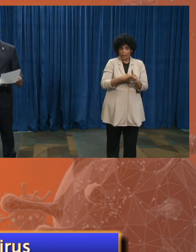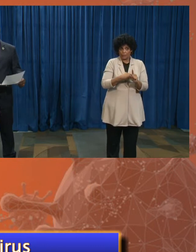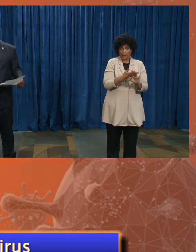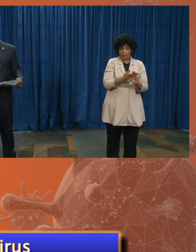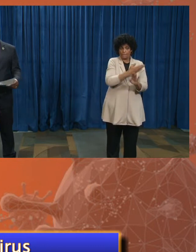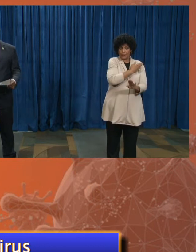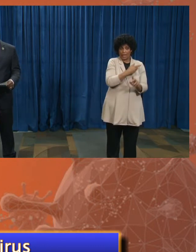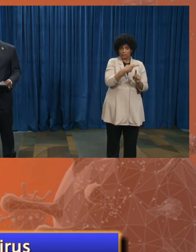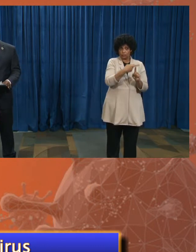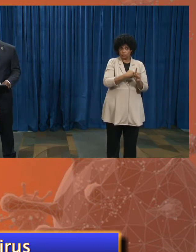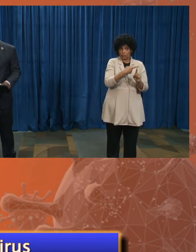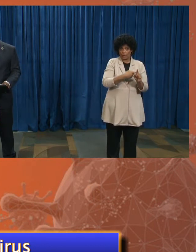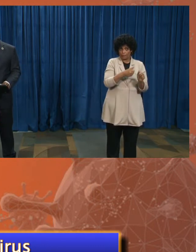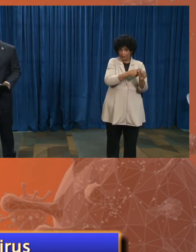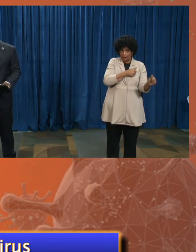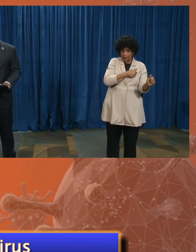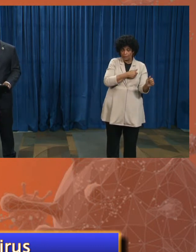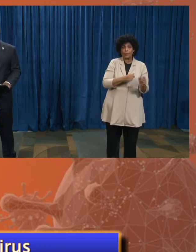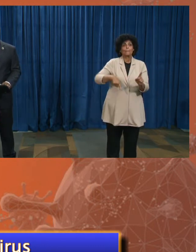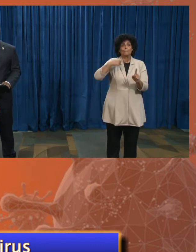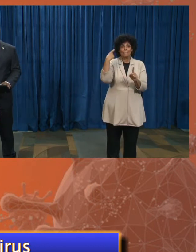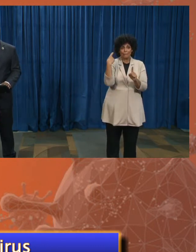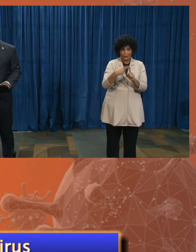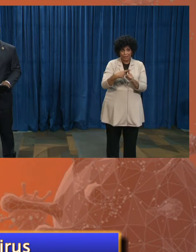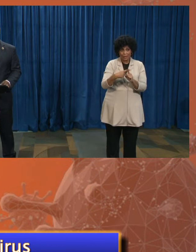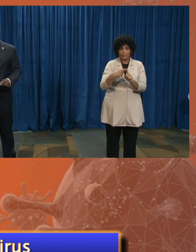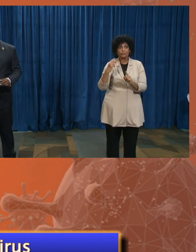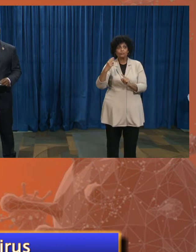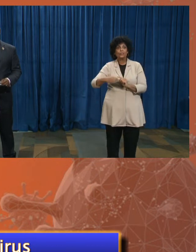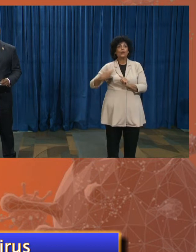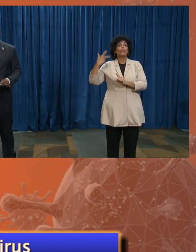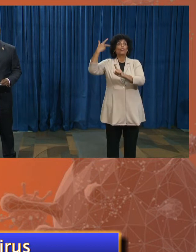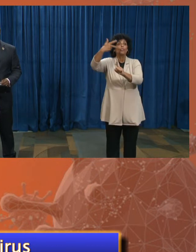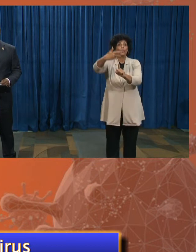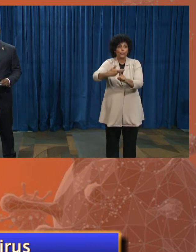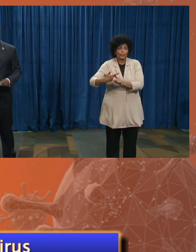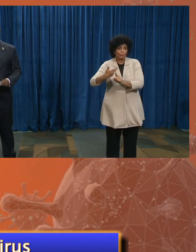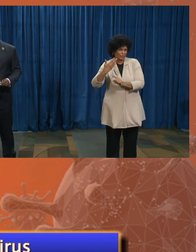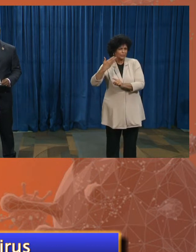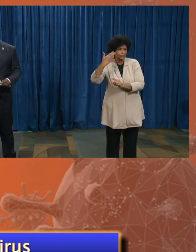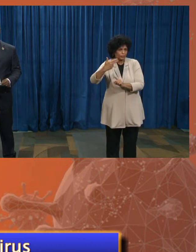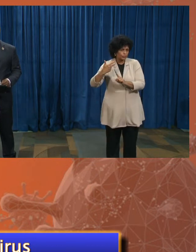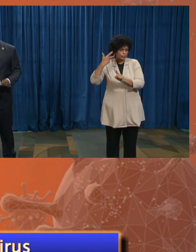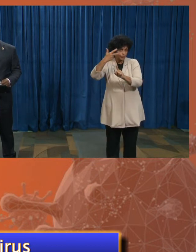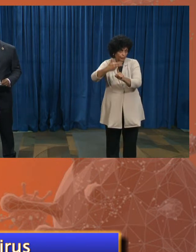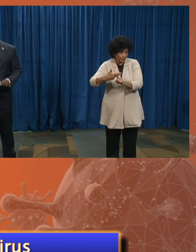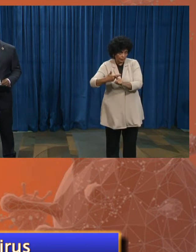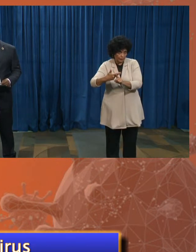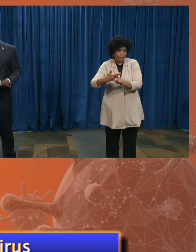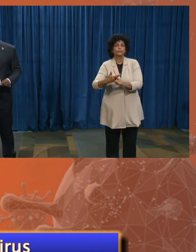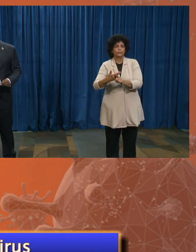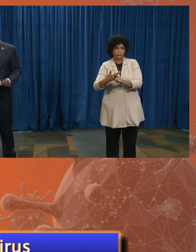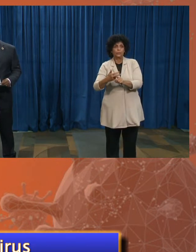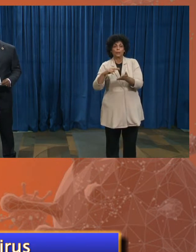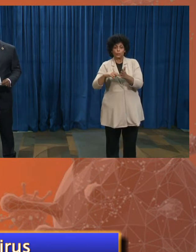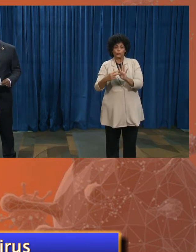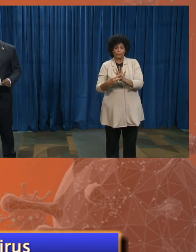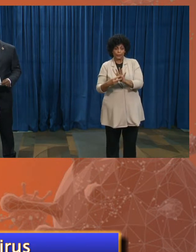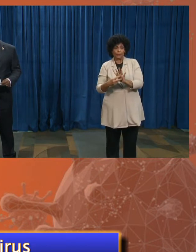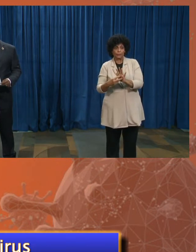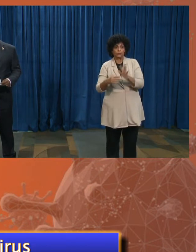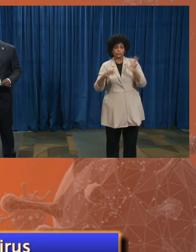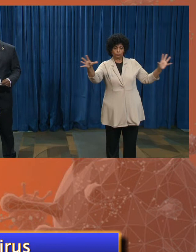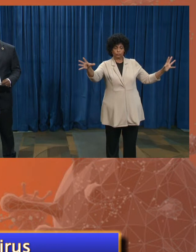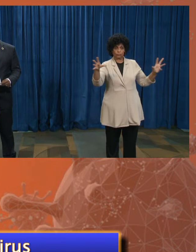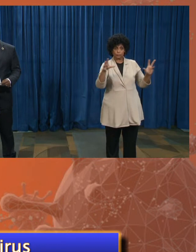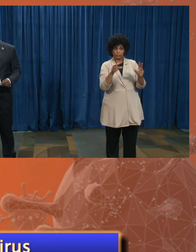3 months of future rent assistance, totaling up to $30,000